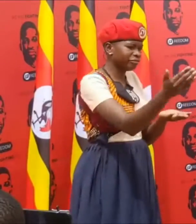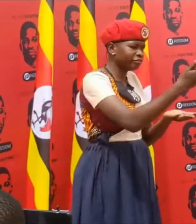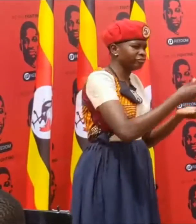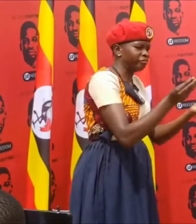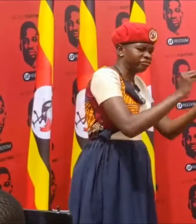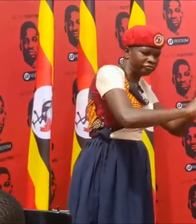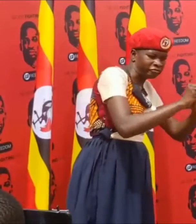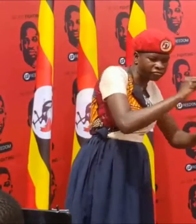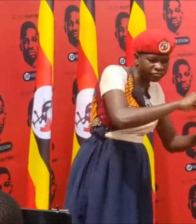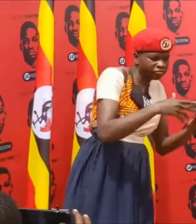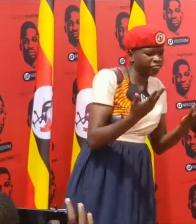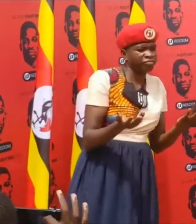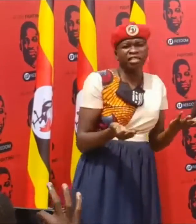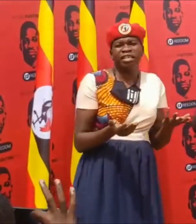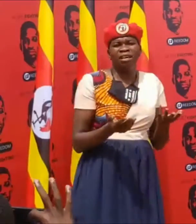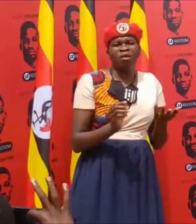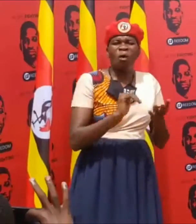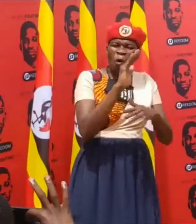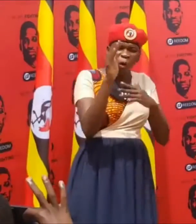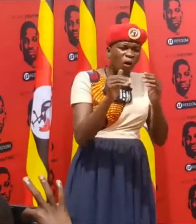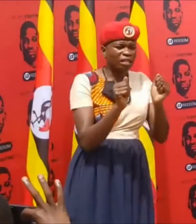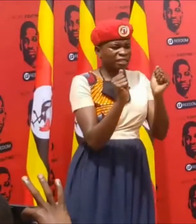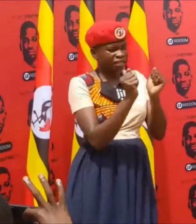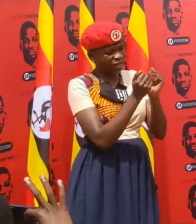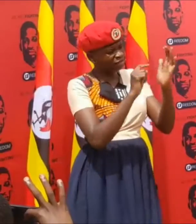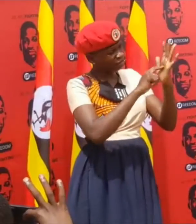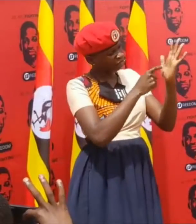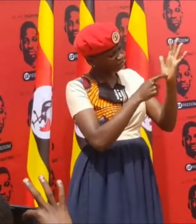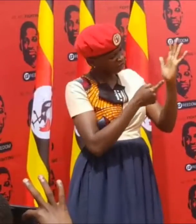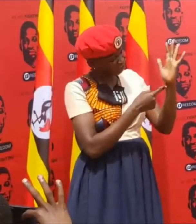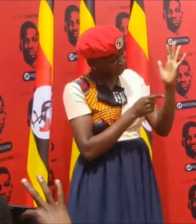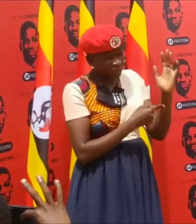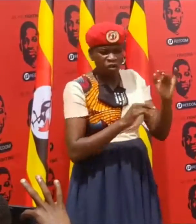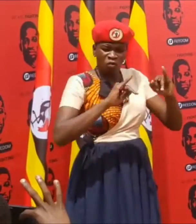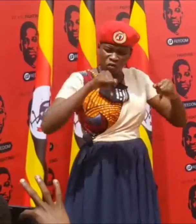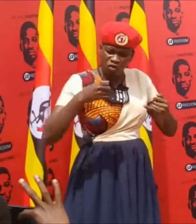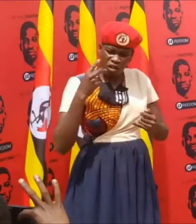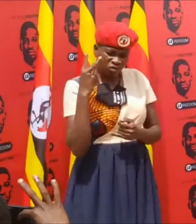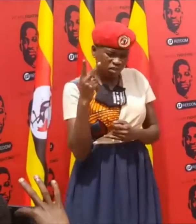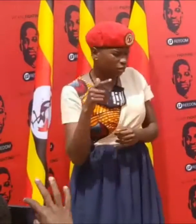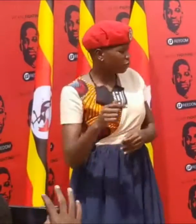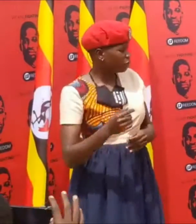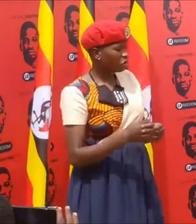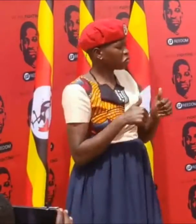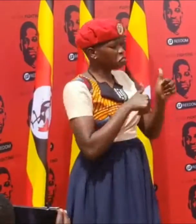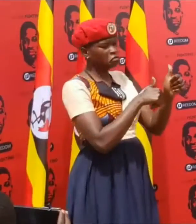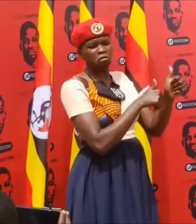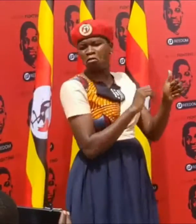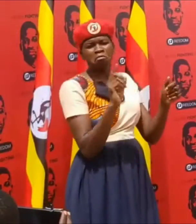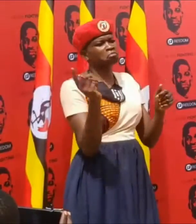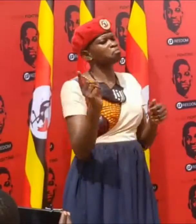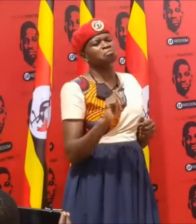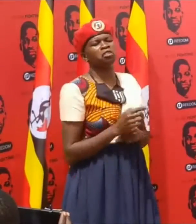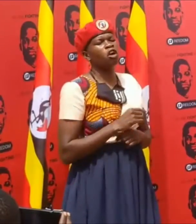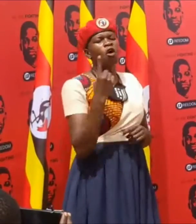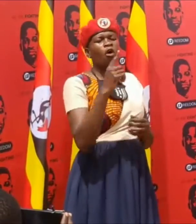misuse them, and so on. All those 10 recommendations were not acted upon. The only thing that was acted upon was changing the name of the